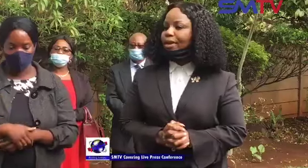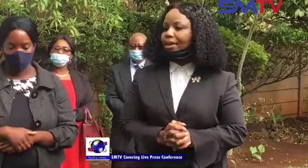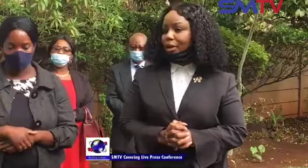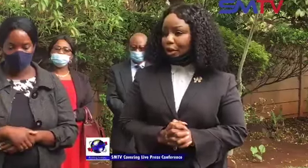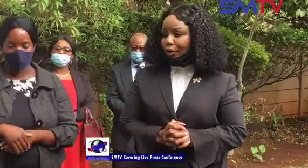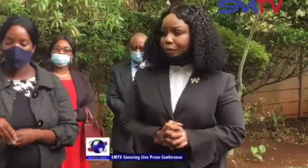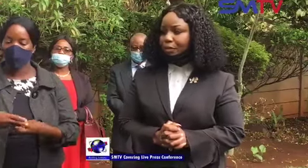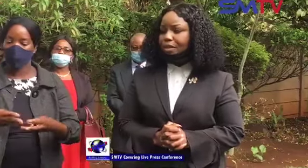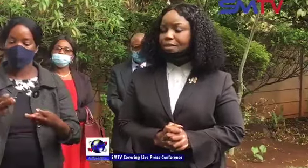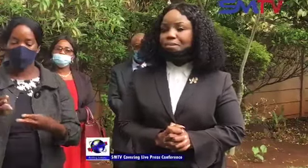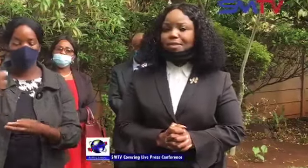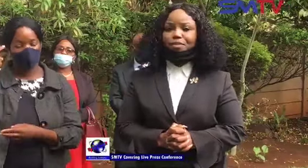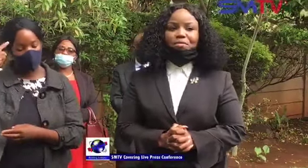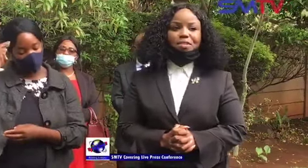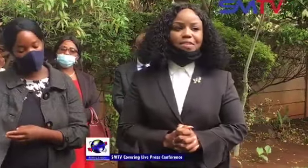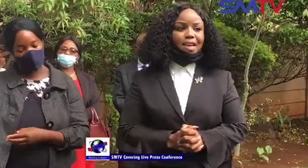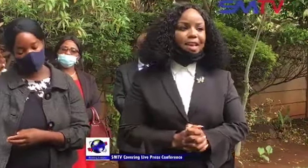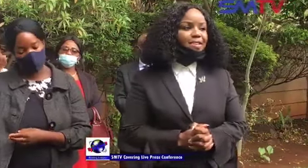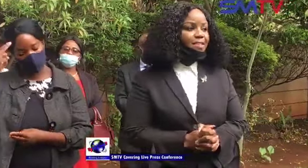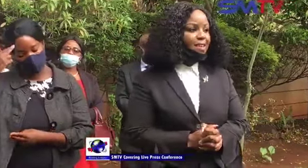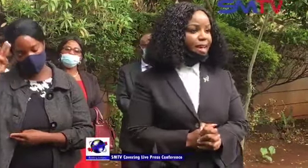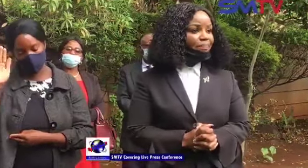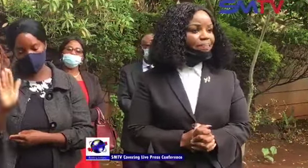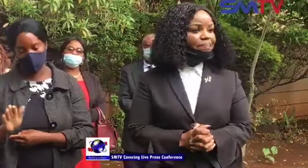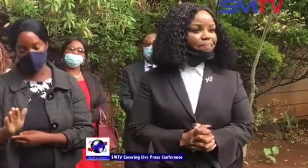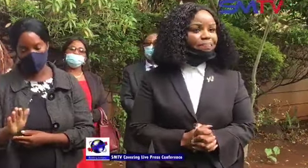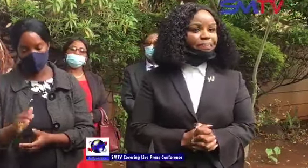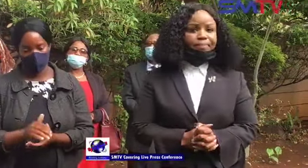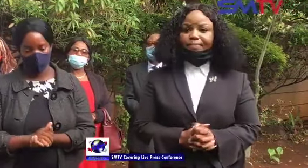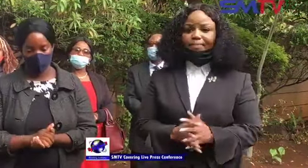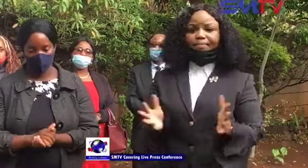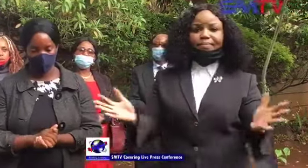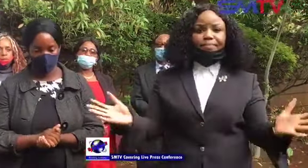we conclude the business of the day today.